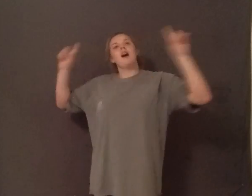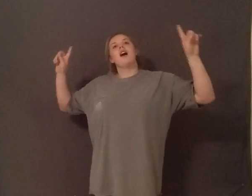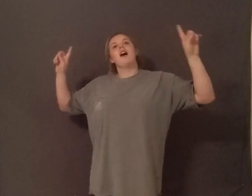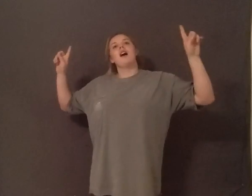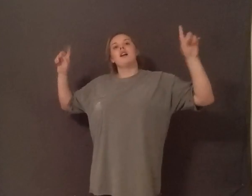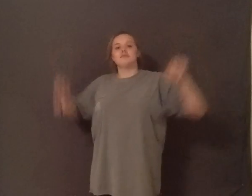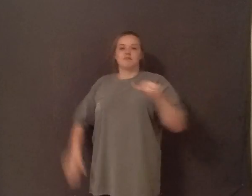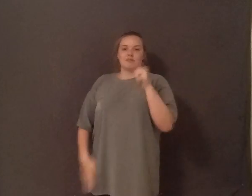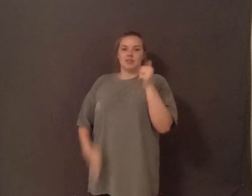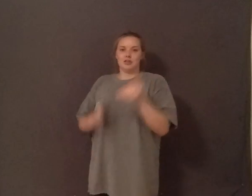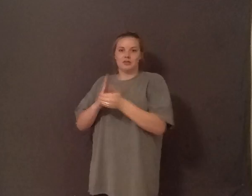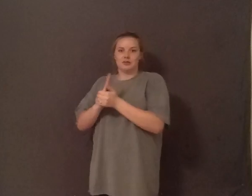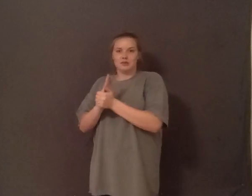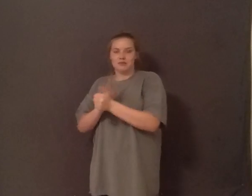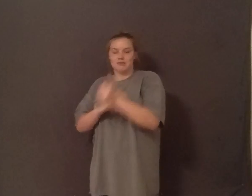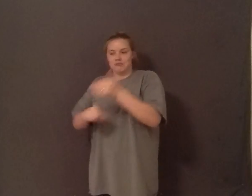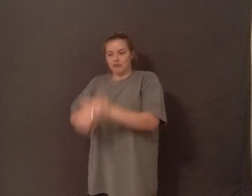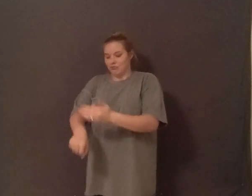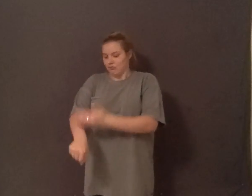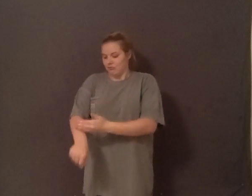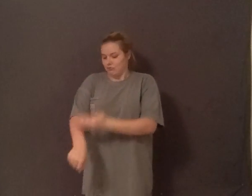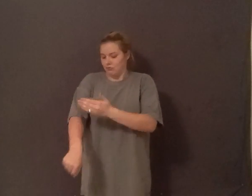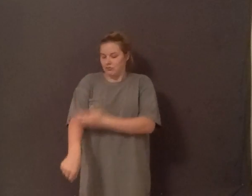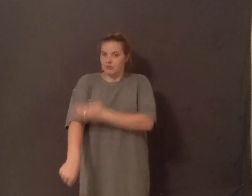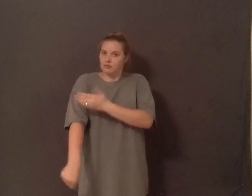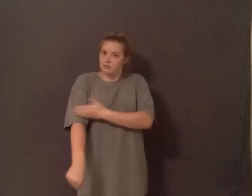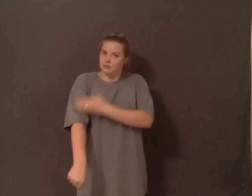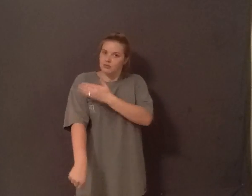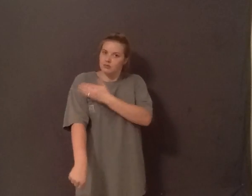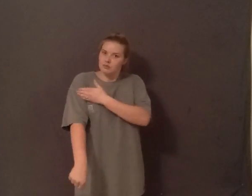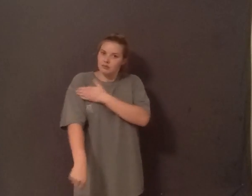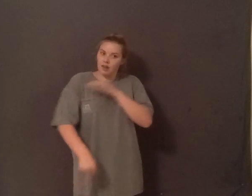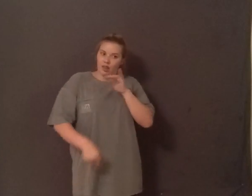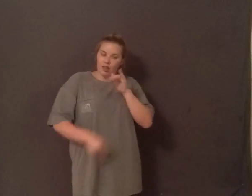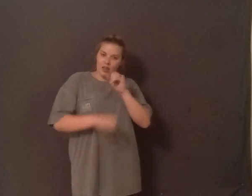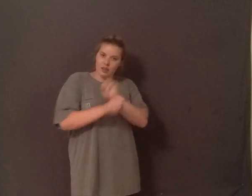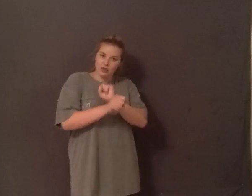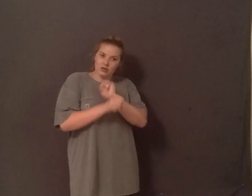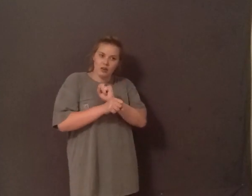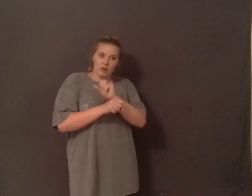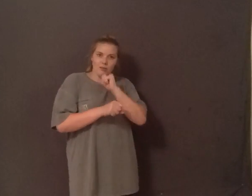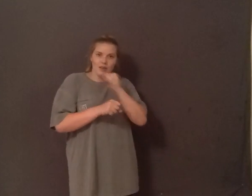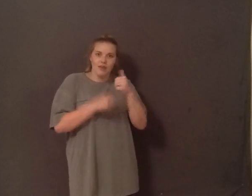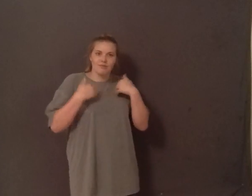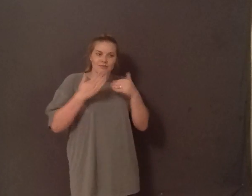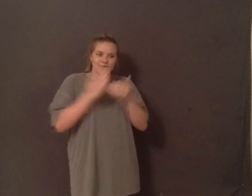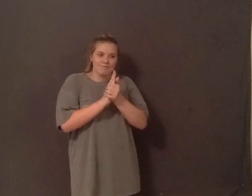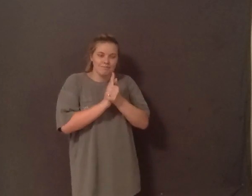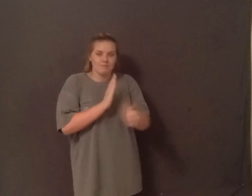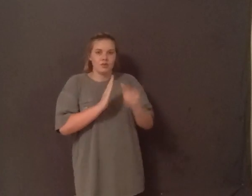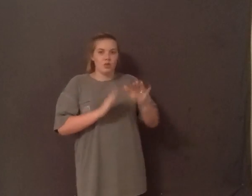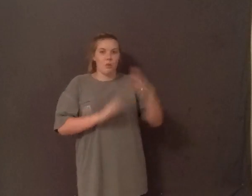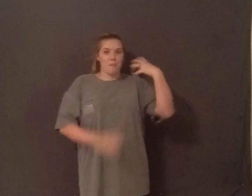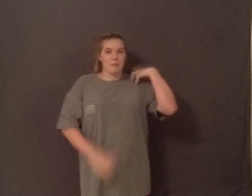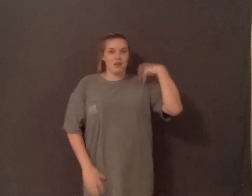another one, or you won't get better, or you're not great at a different thing that this job wasn't utilizing. Or just because your boss thinks you're bad at it, maybe another boss